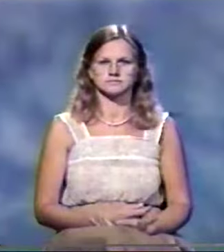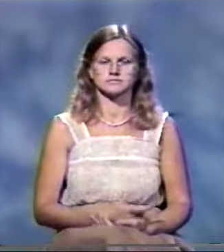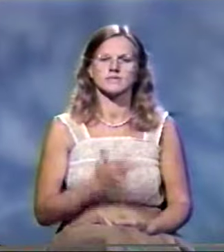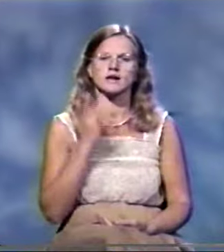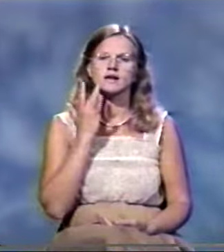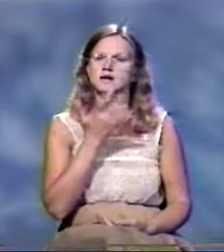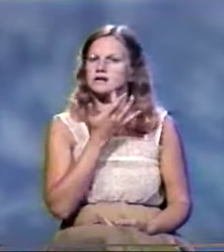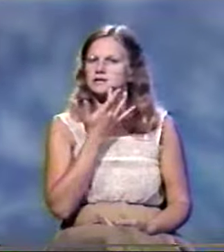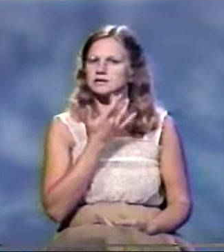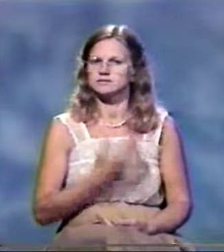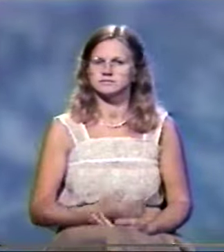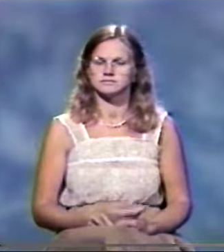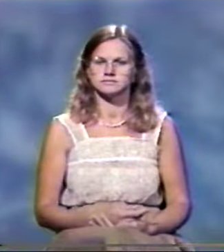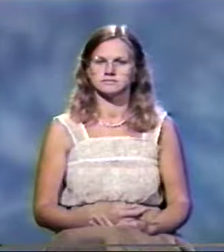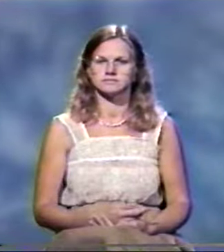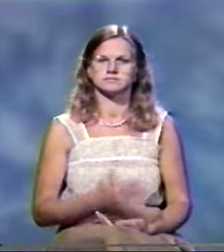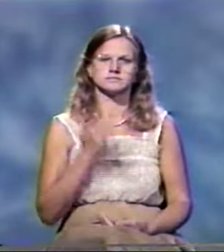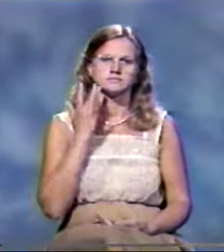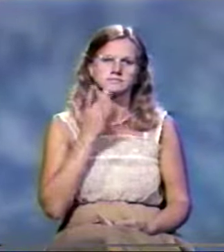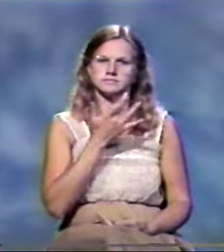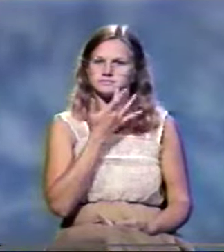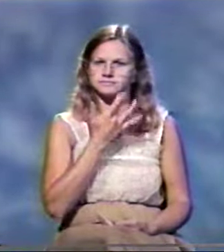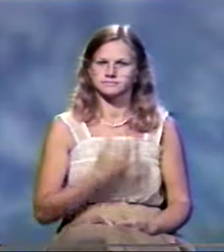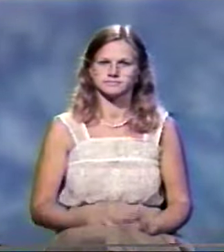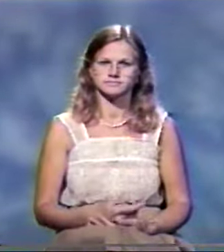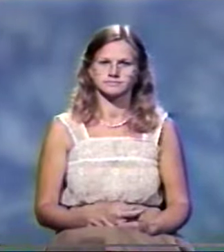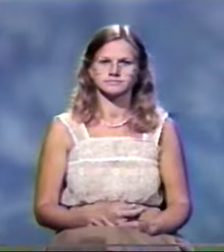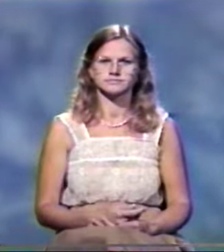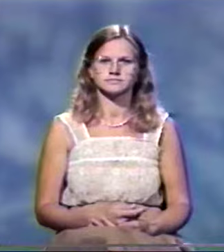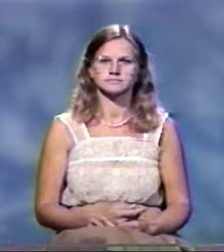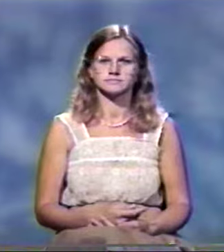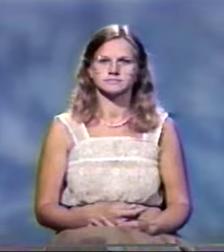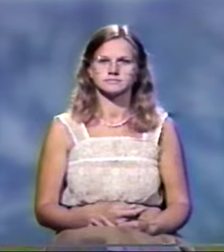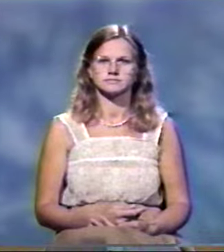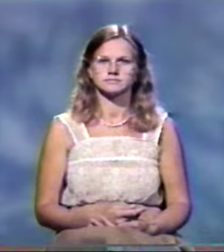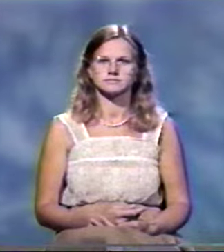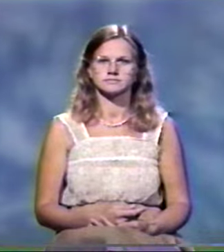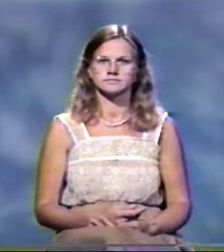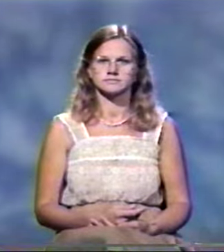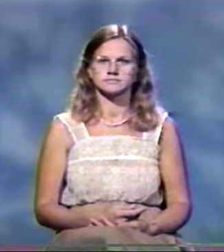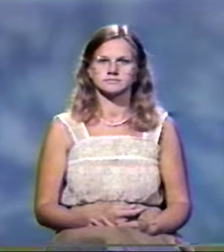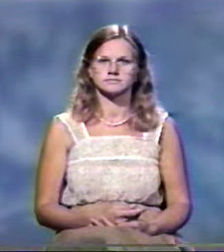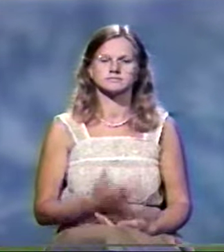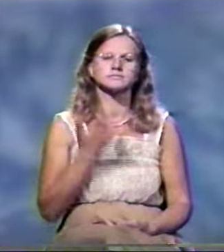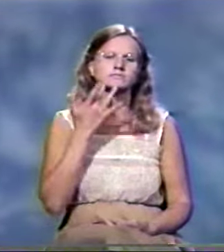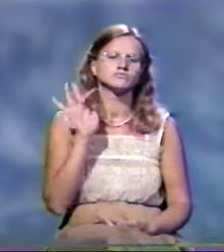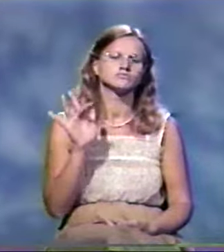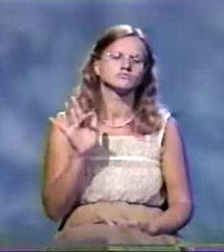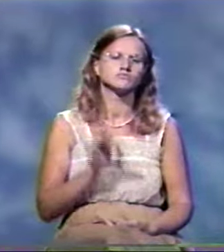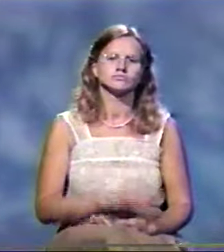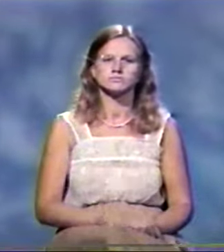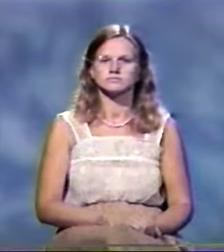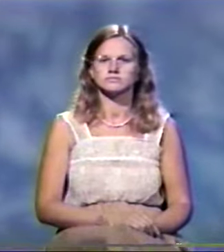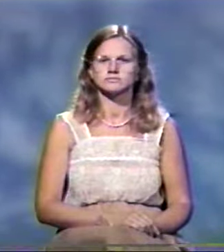Lucky. Lucky. You may also see the sign lucky made like this.